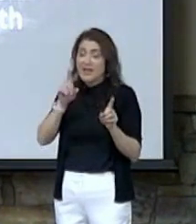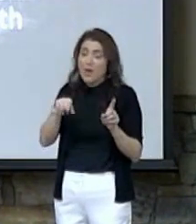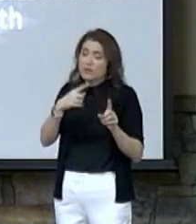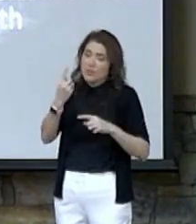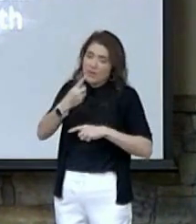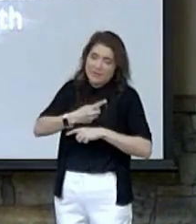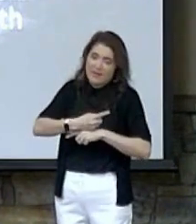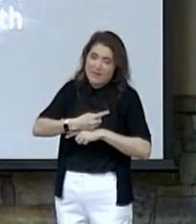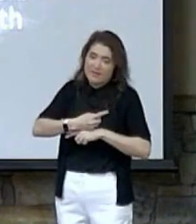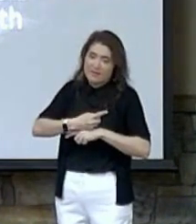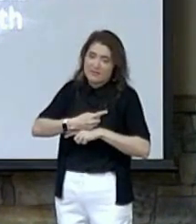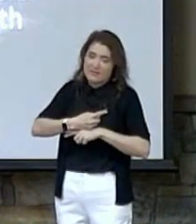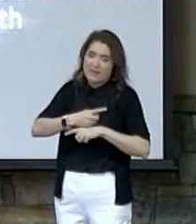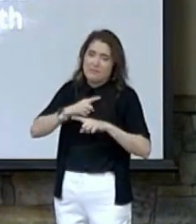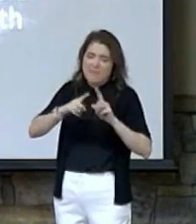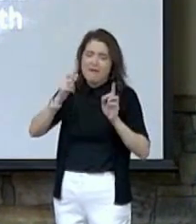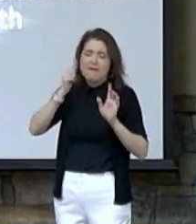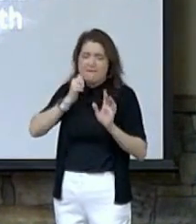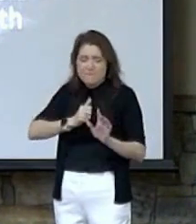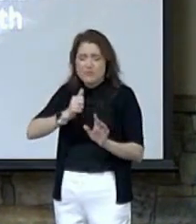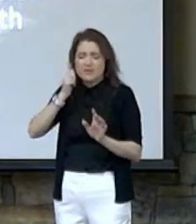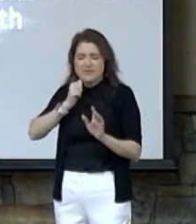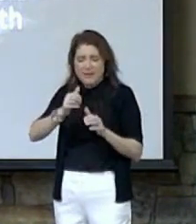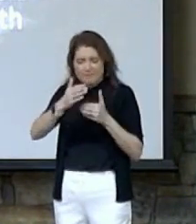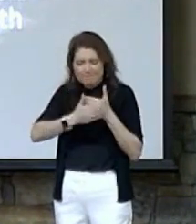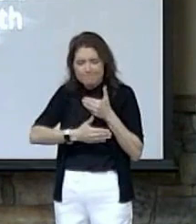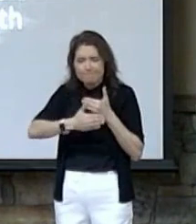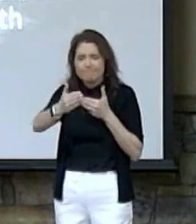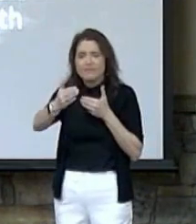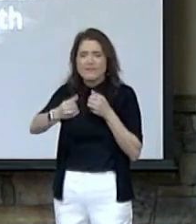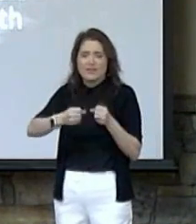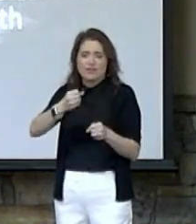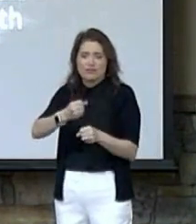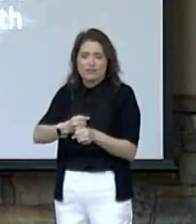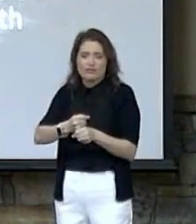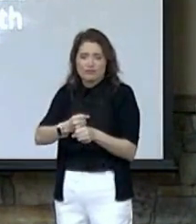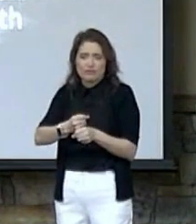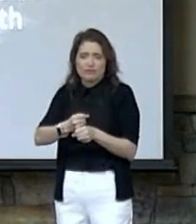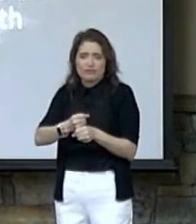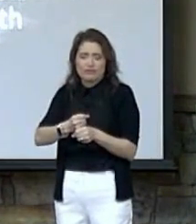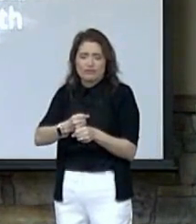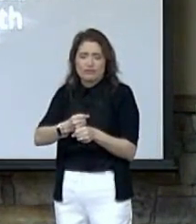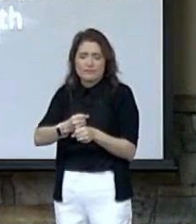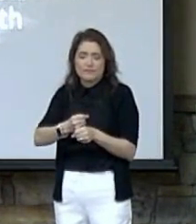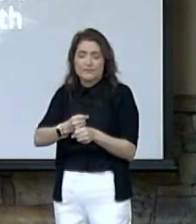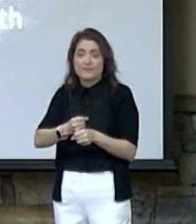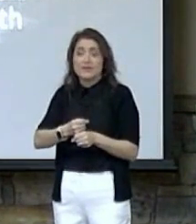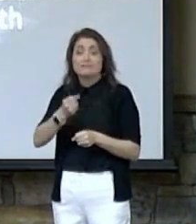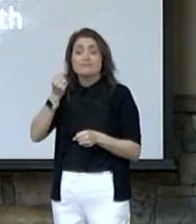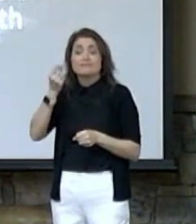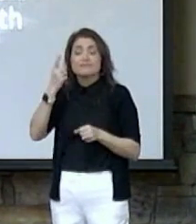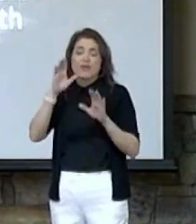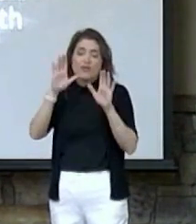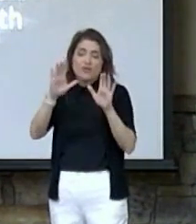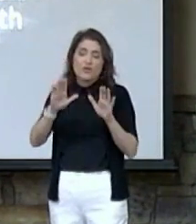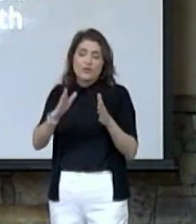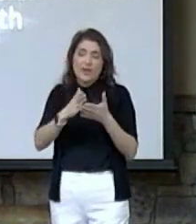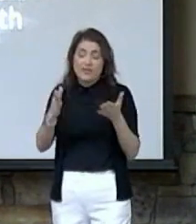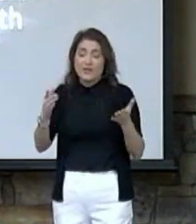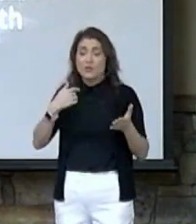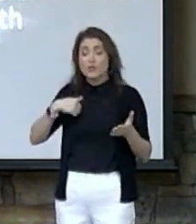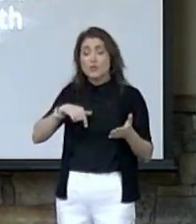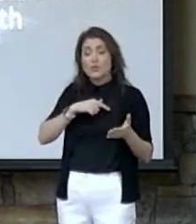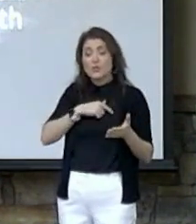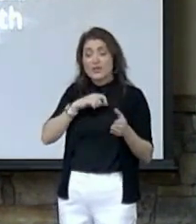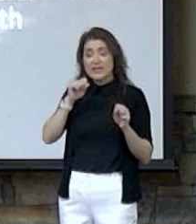day, but every day of the year. You see, here's the great thing. We get to do the same